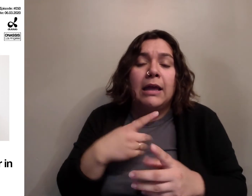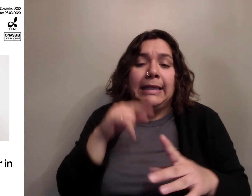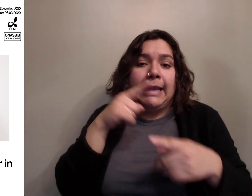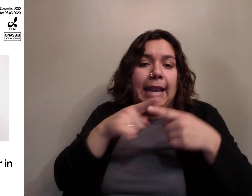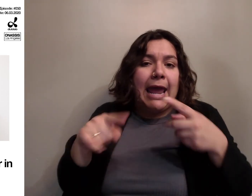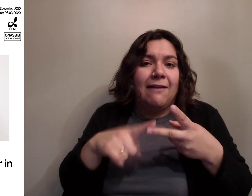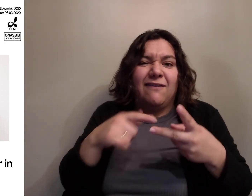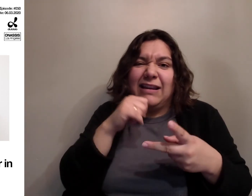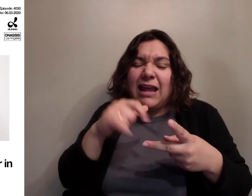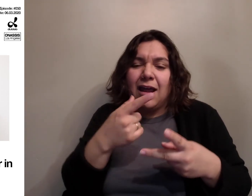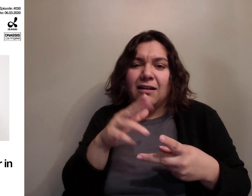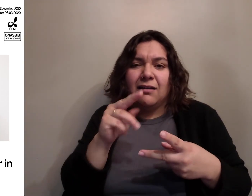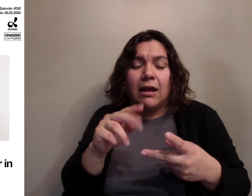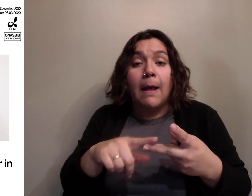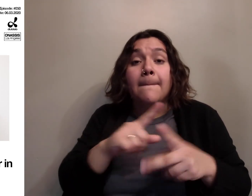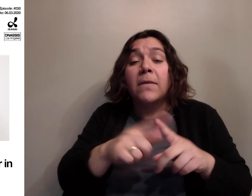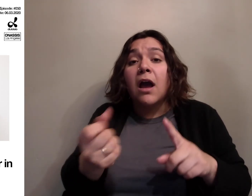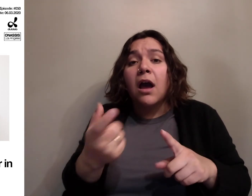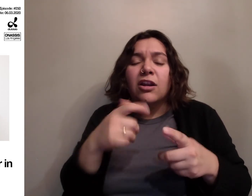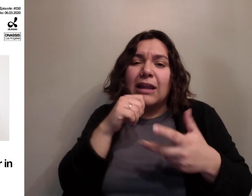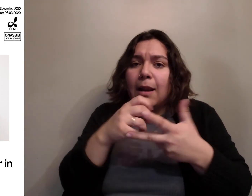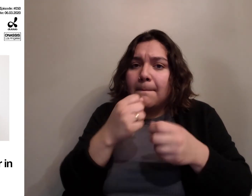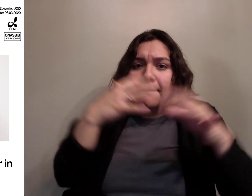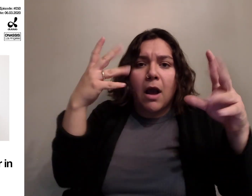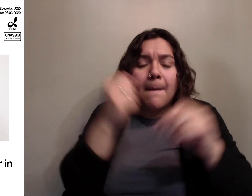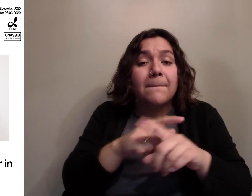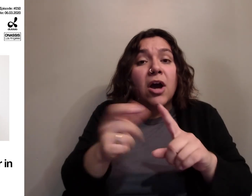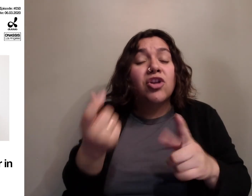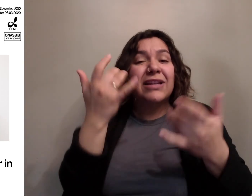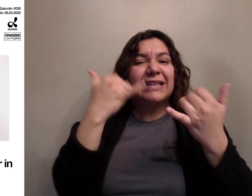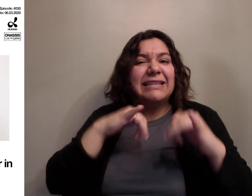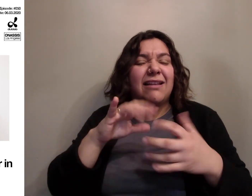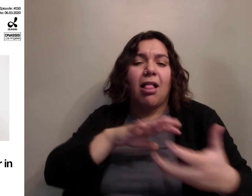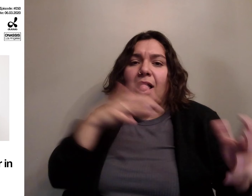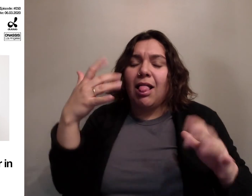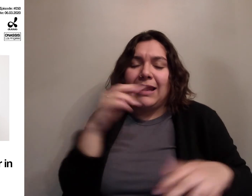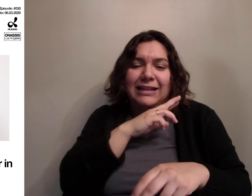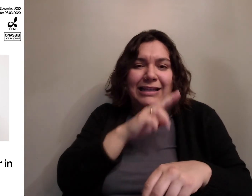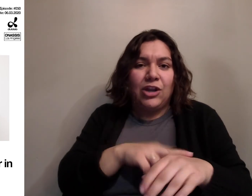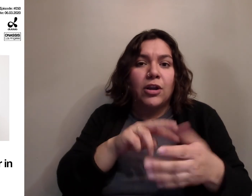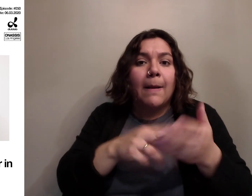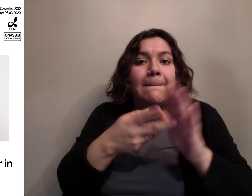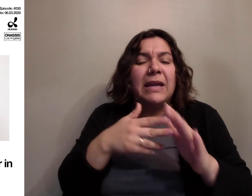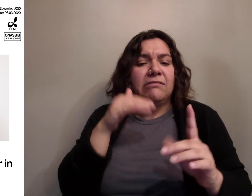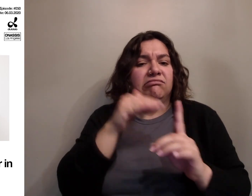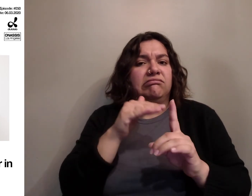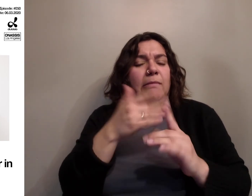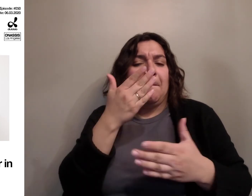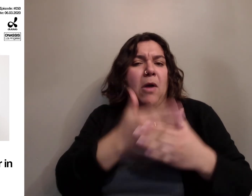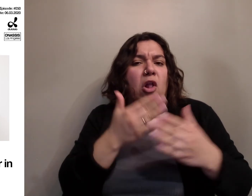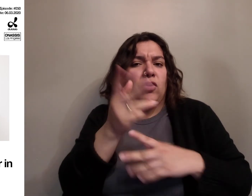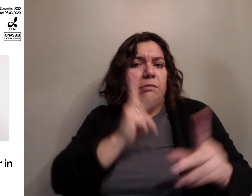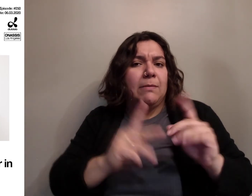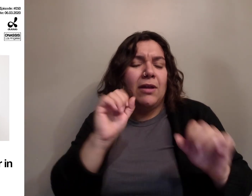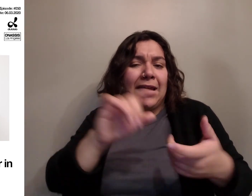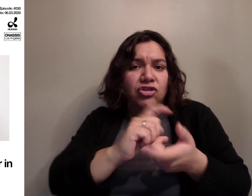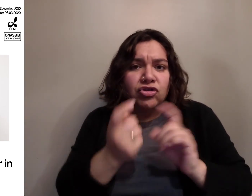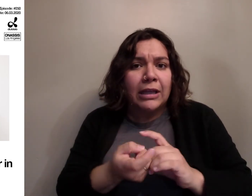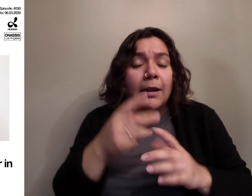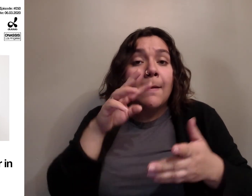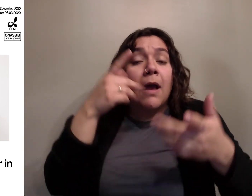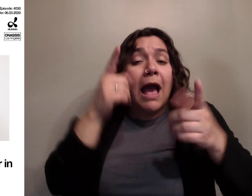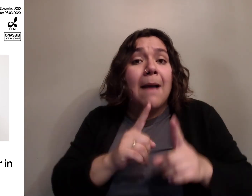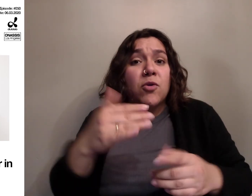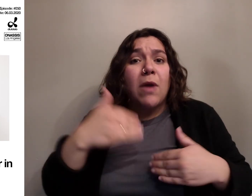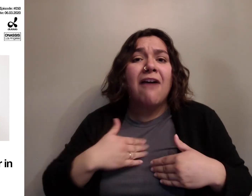poem is not a knife or gun or bomb, yet a poem can so enrage a nation to imprison a poet who attempts to balance the scales,